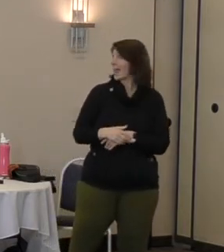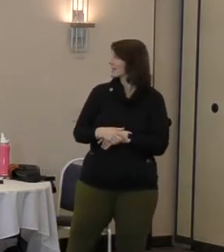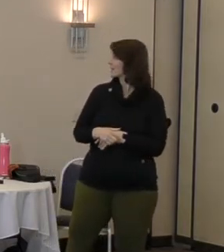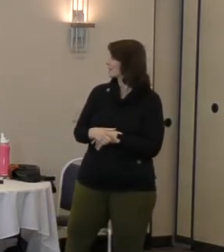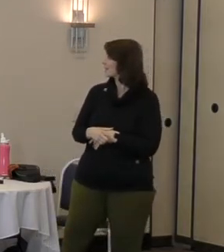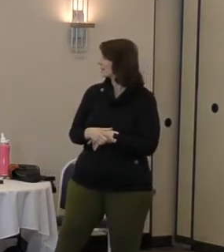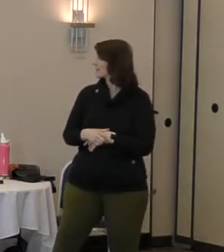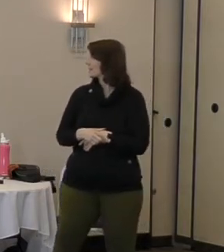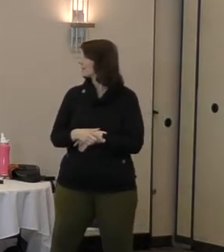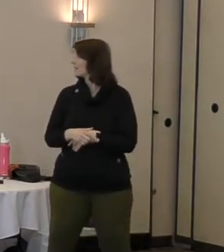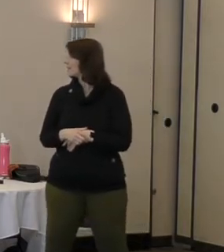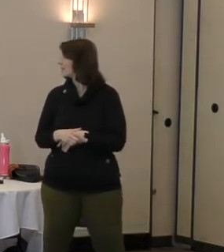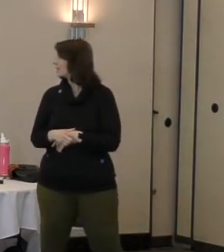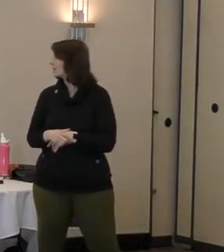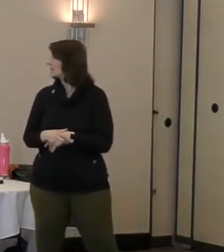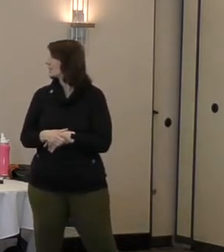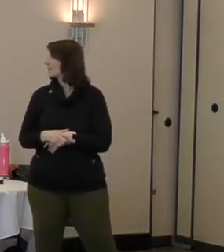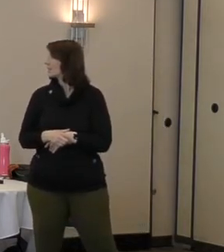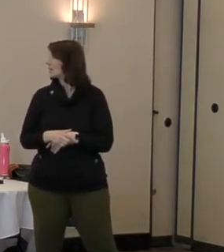game. So,